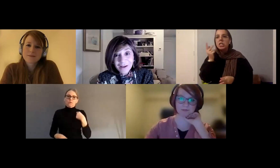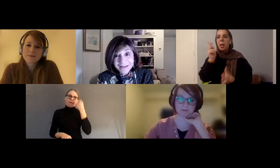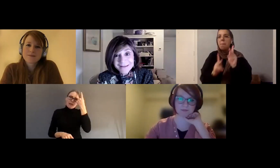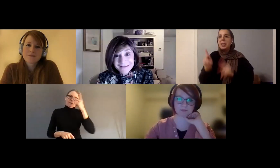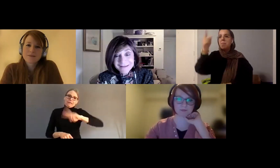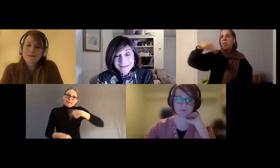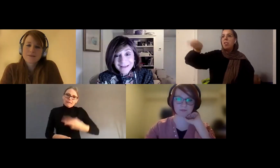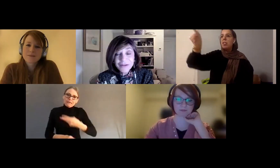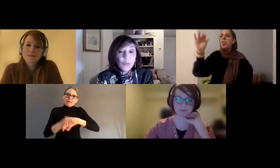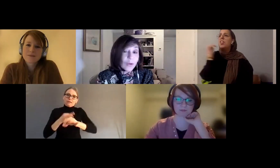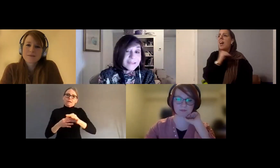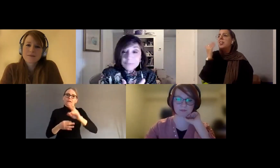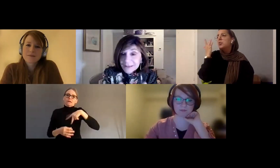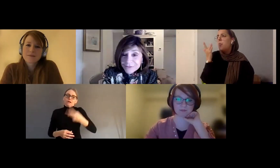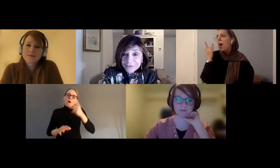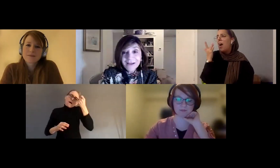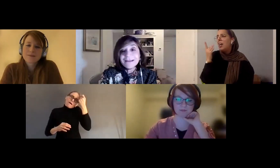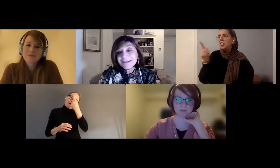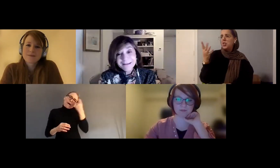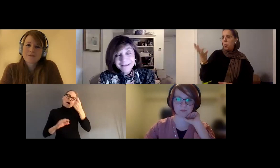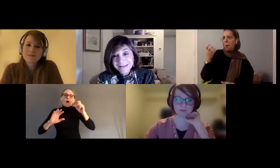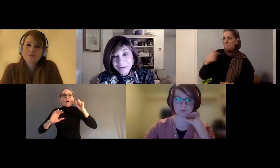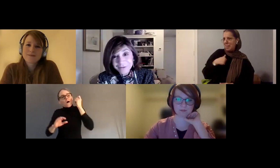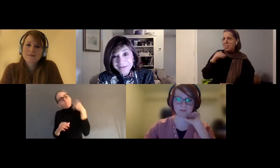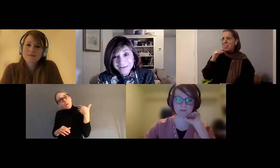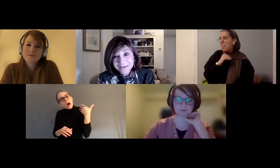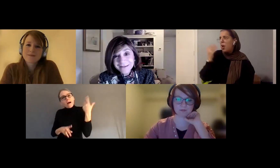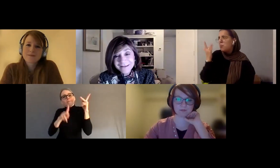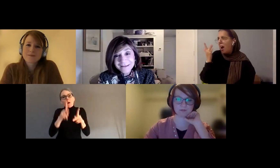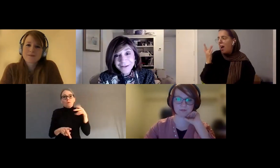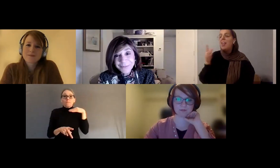their lies and their wanting me to lie, etc.